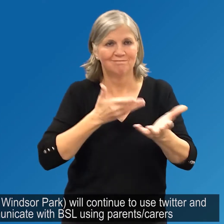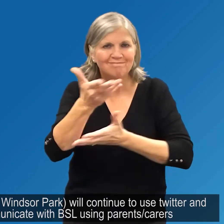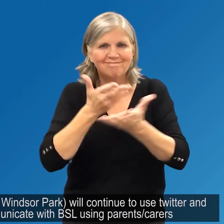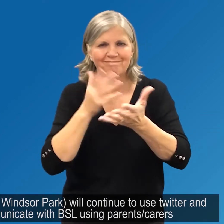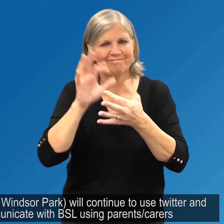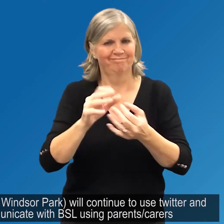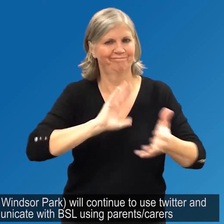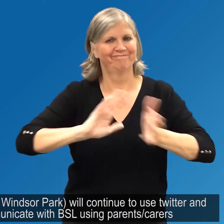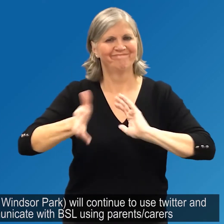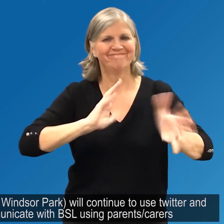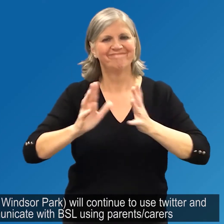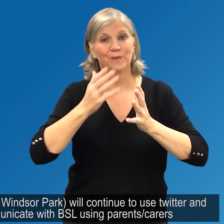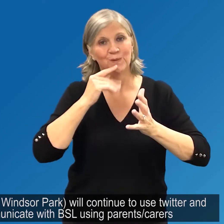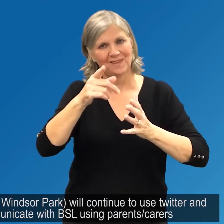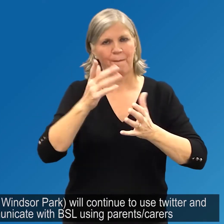parents/carers,